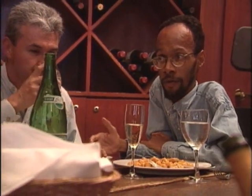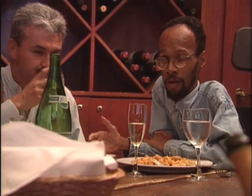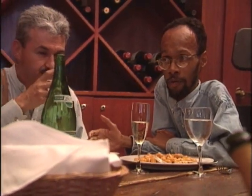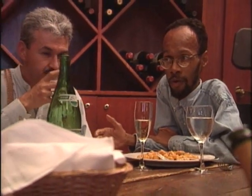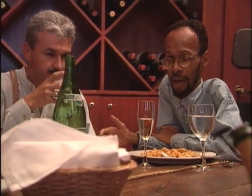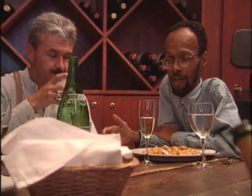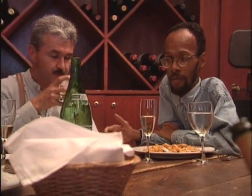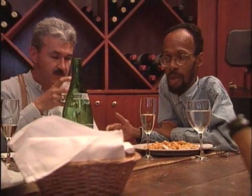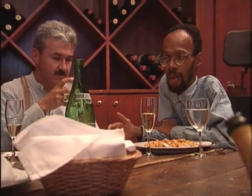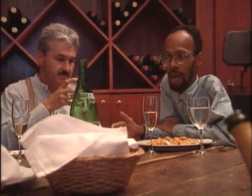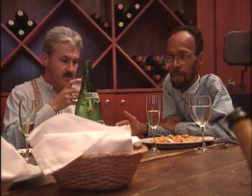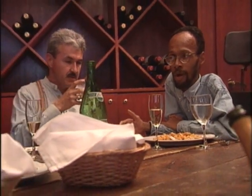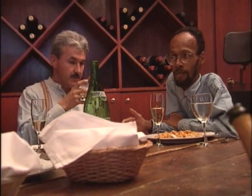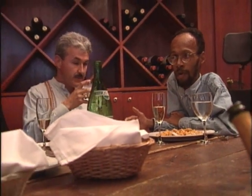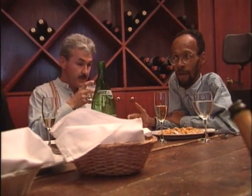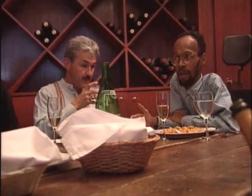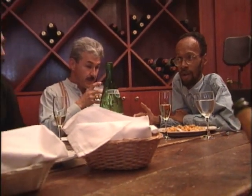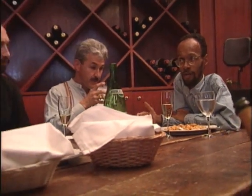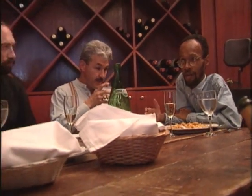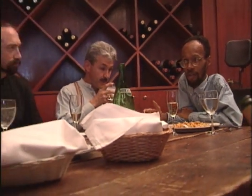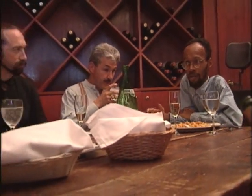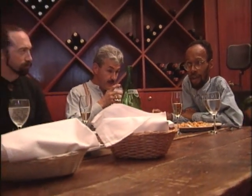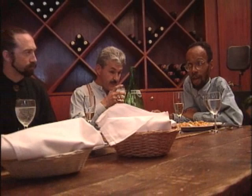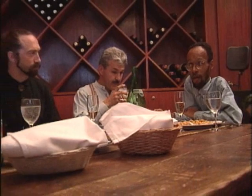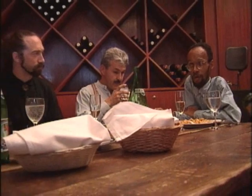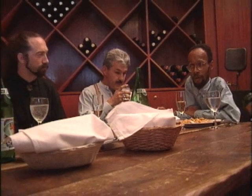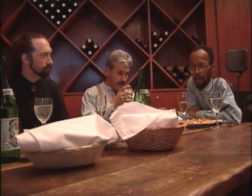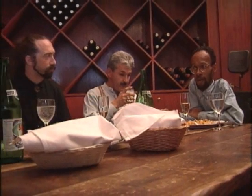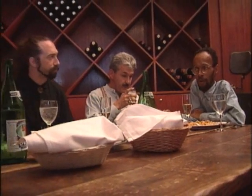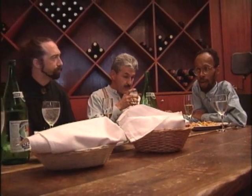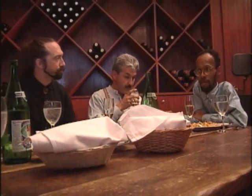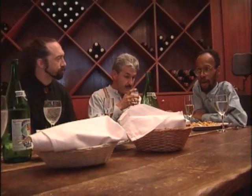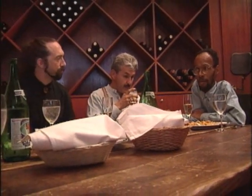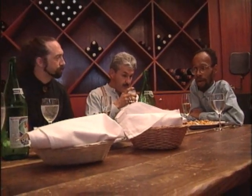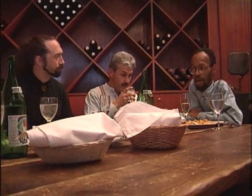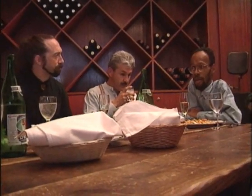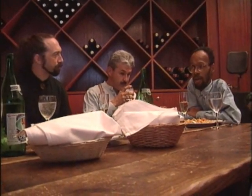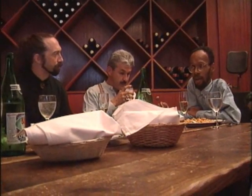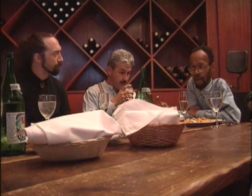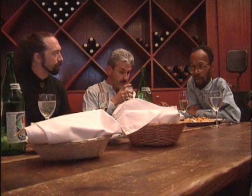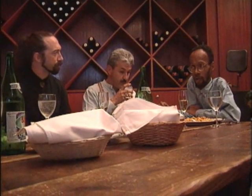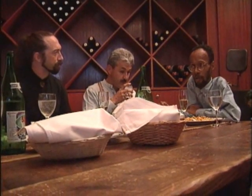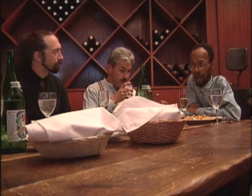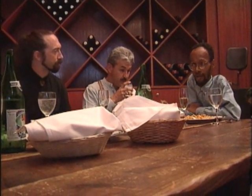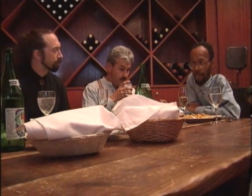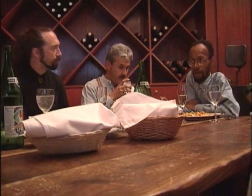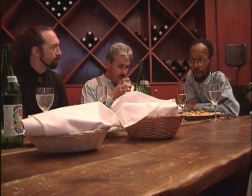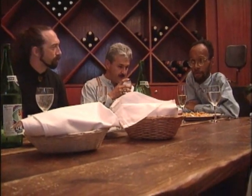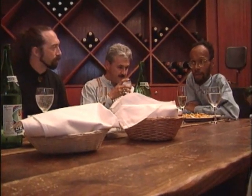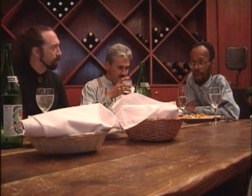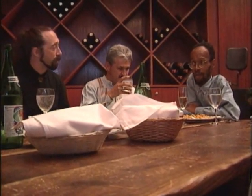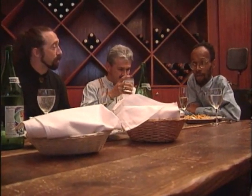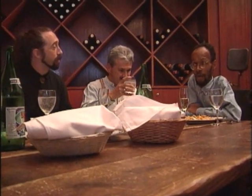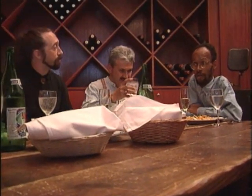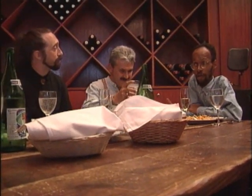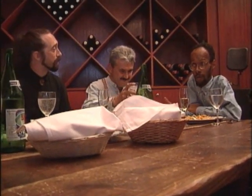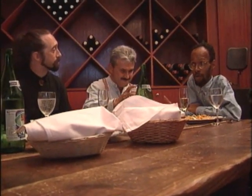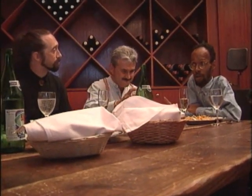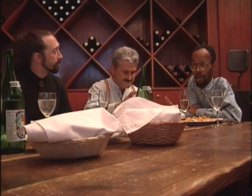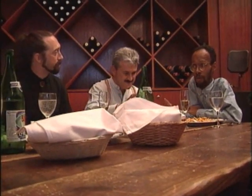field and parades? But my band director didn't say no. We figured out a way to mount my control box on my foot plate, and so I was a drummer in the